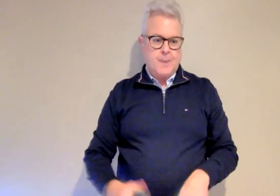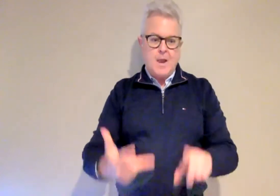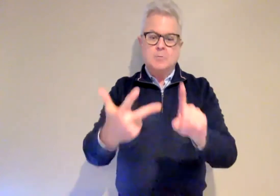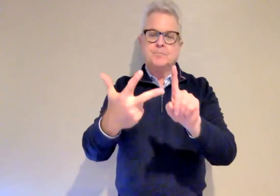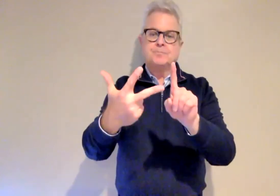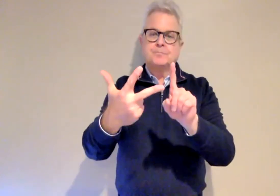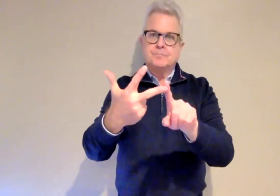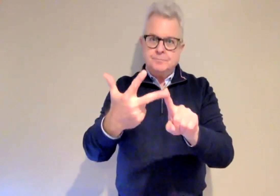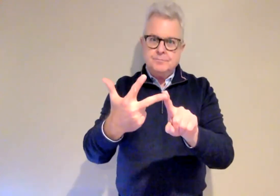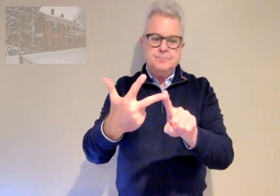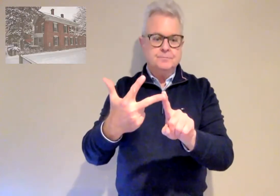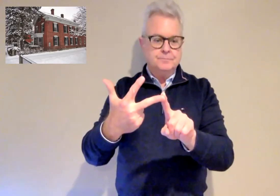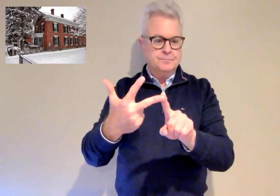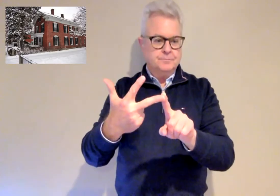how to get in touch with each other.